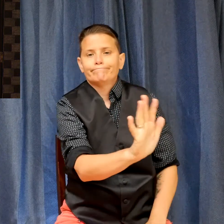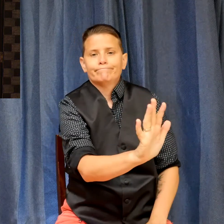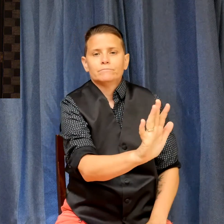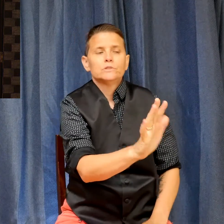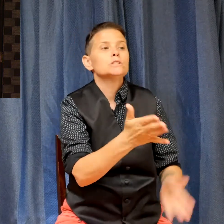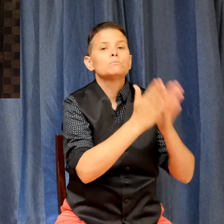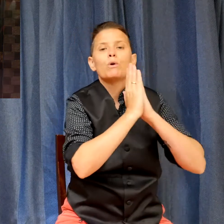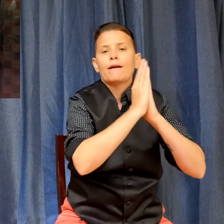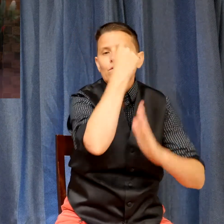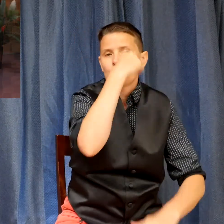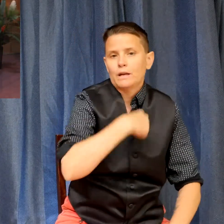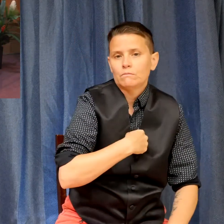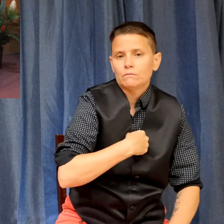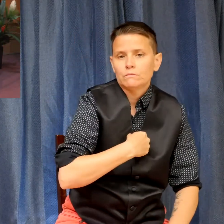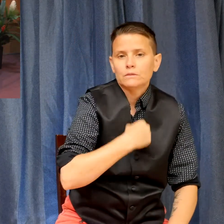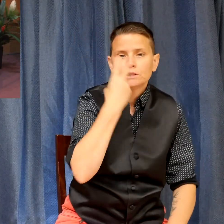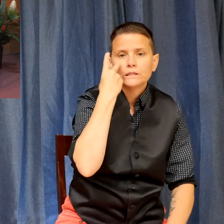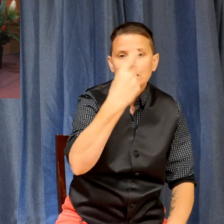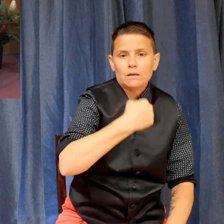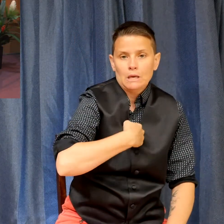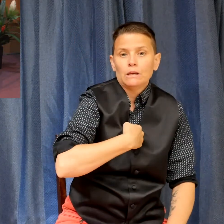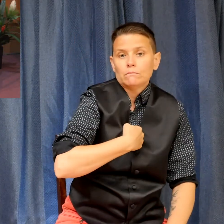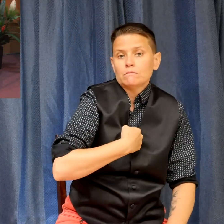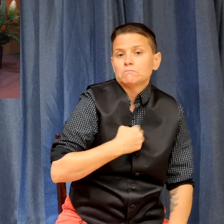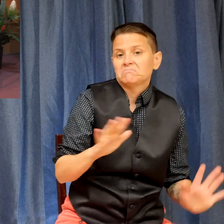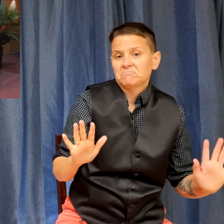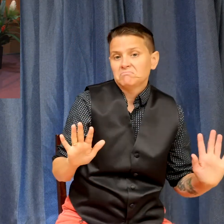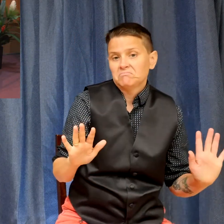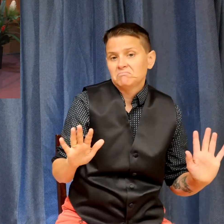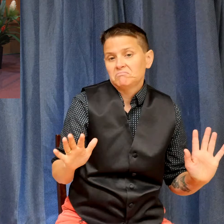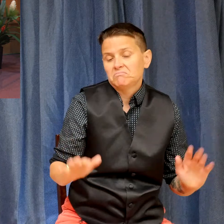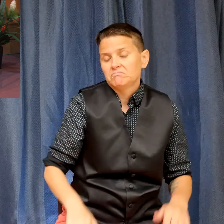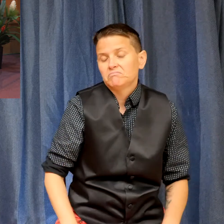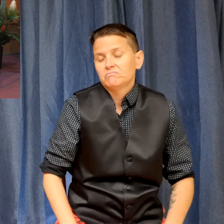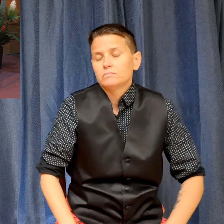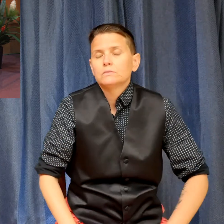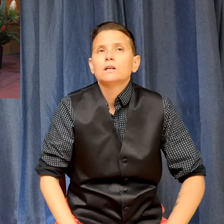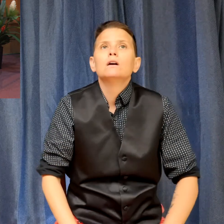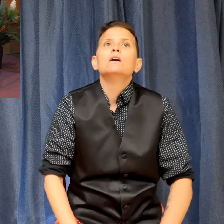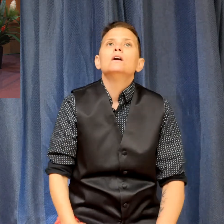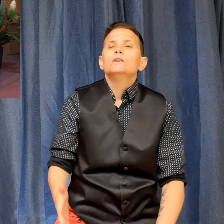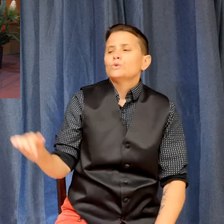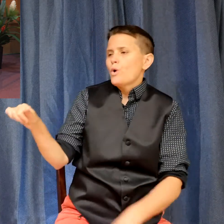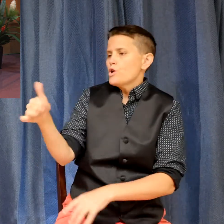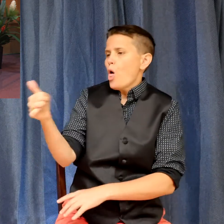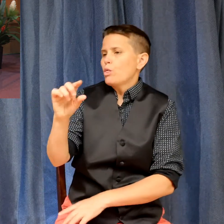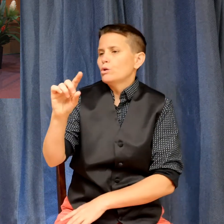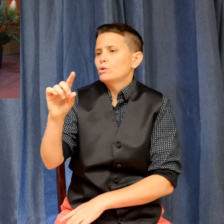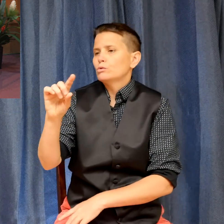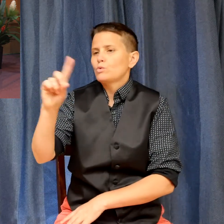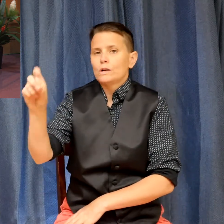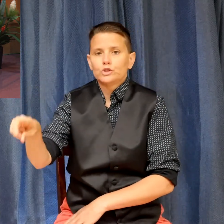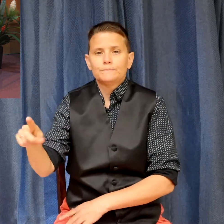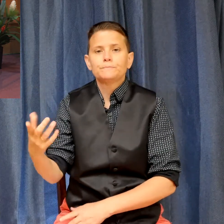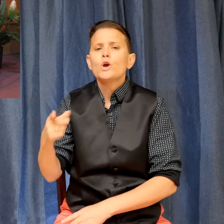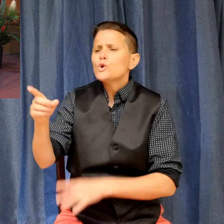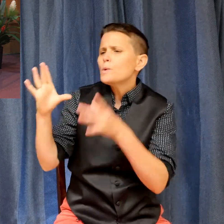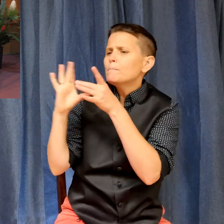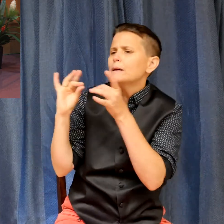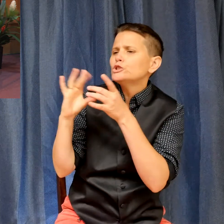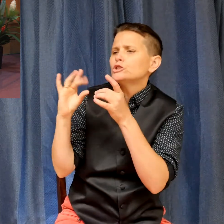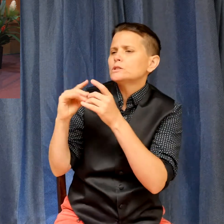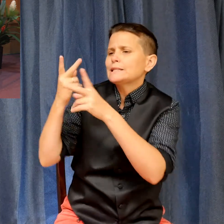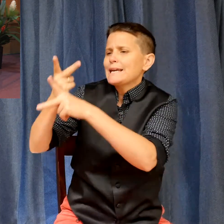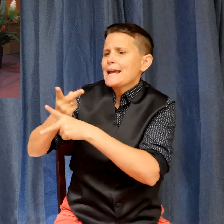key. Perfect. Well, thank you. So we've got another question here. So you mentioned caregivers as hold